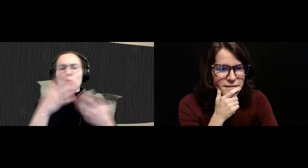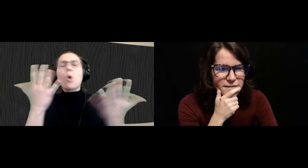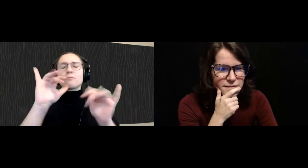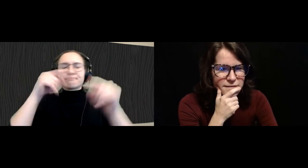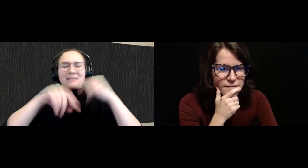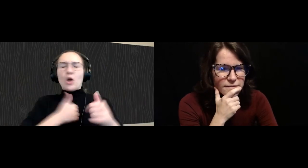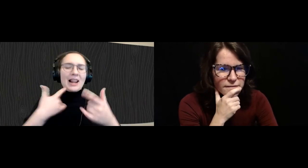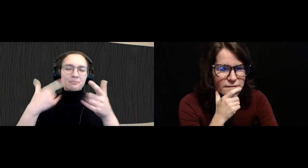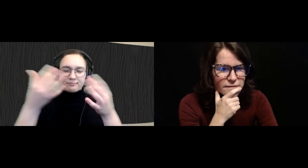How can you,